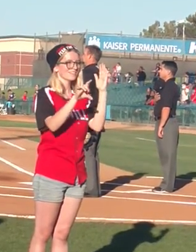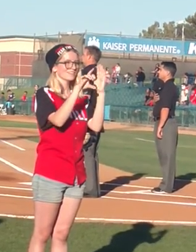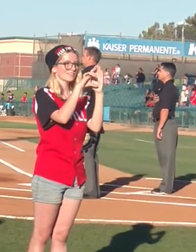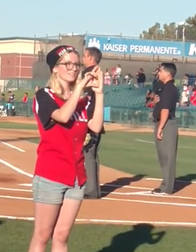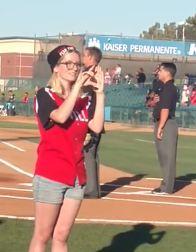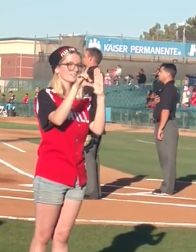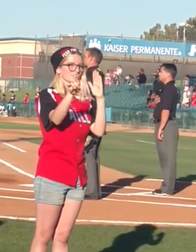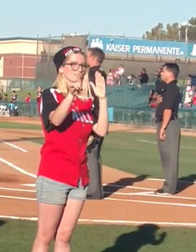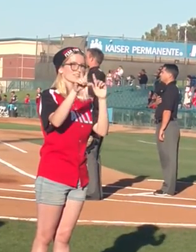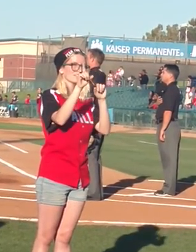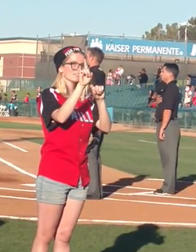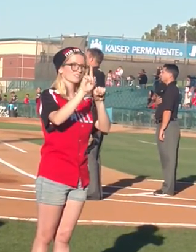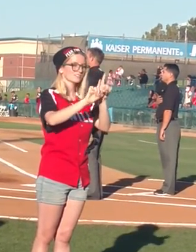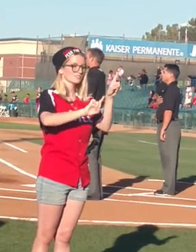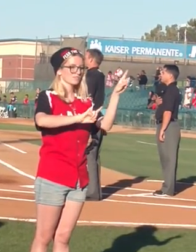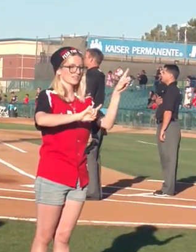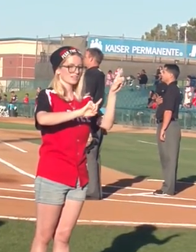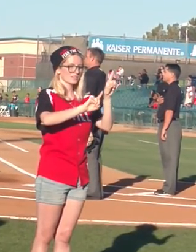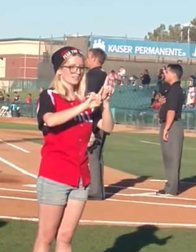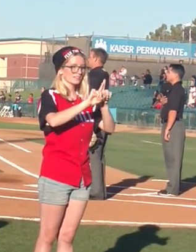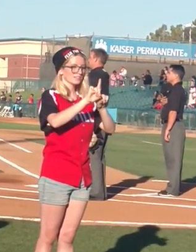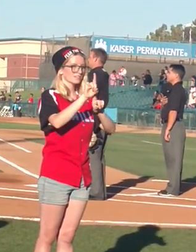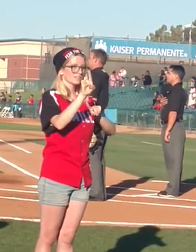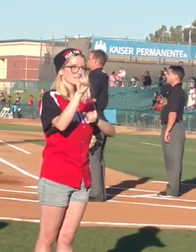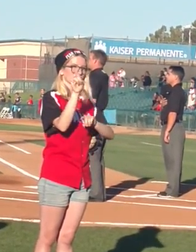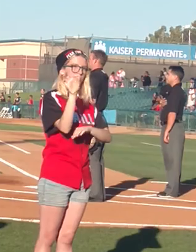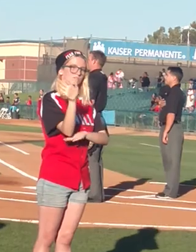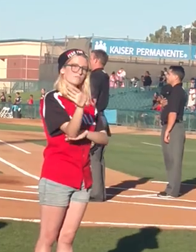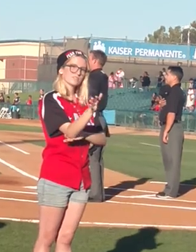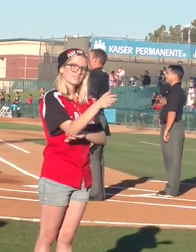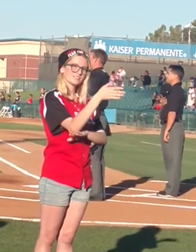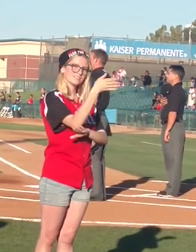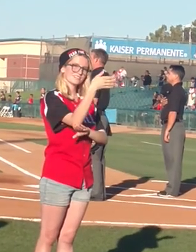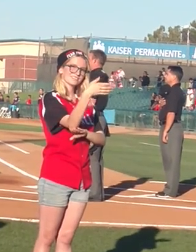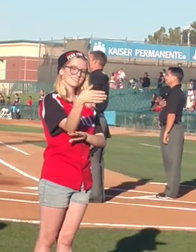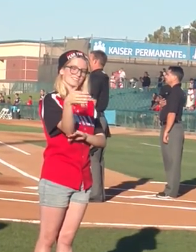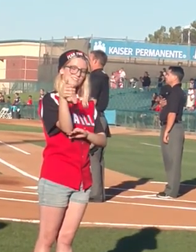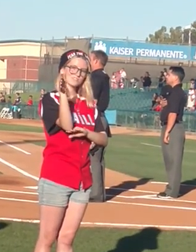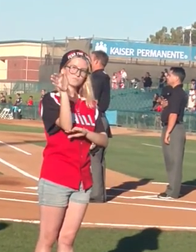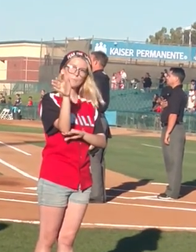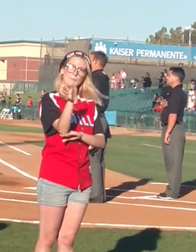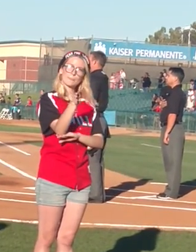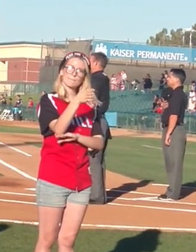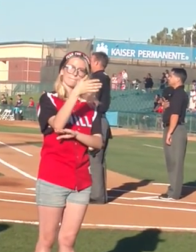that star-spangled banner yet